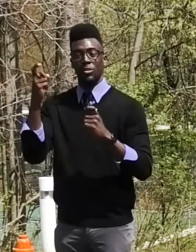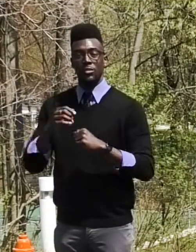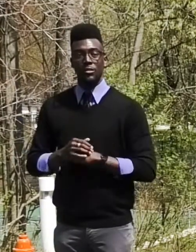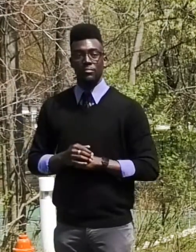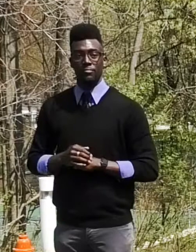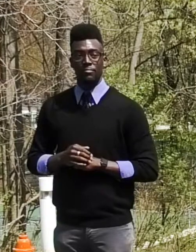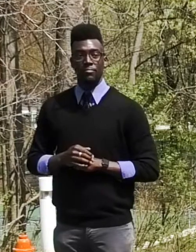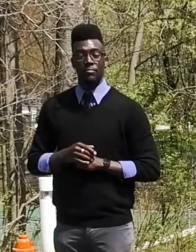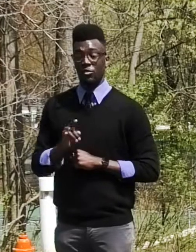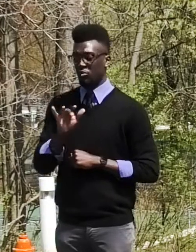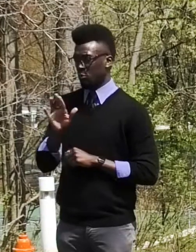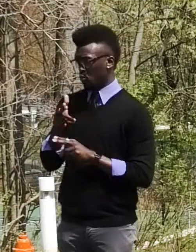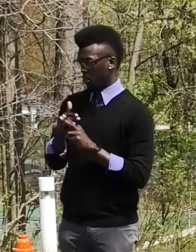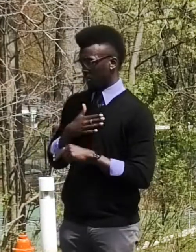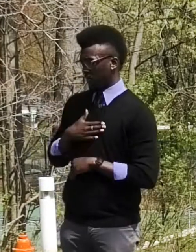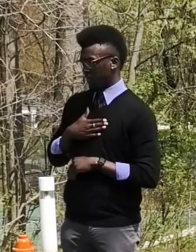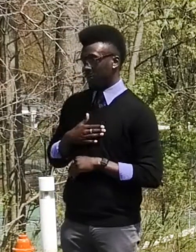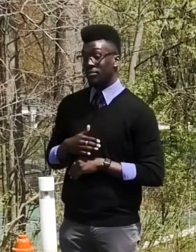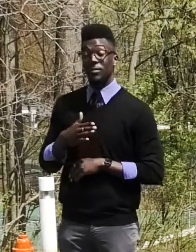name,